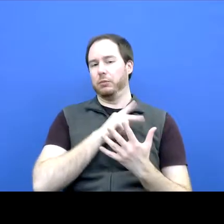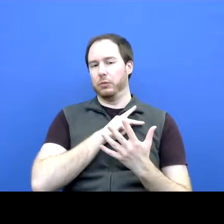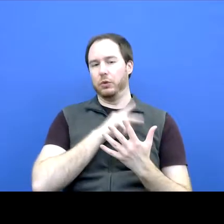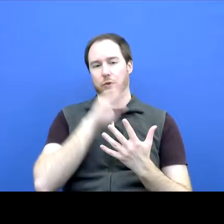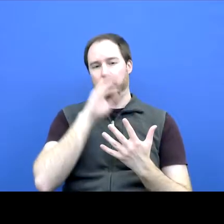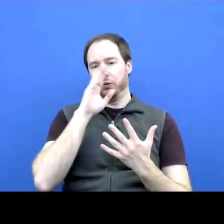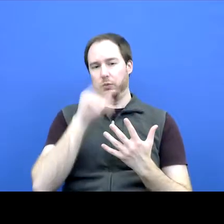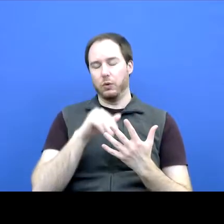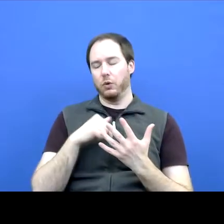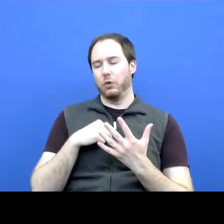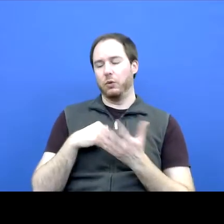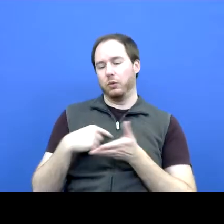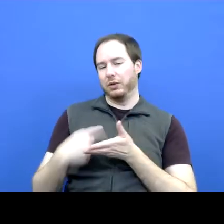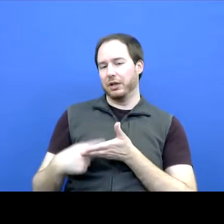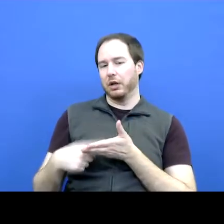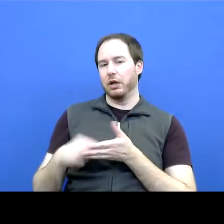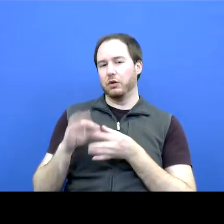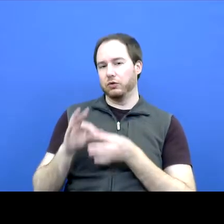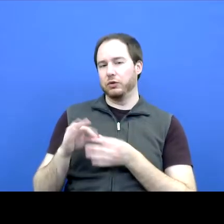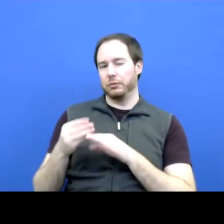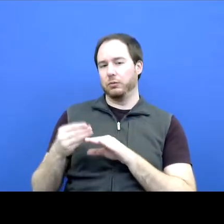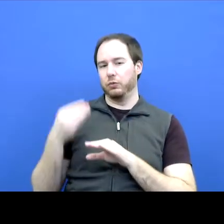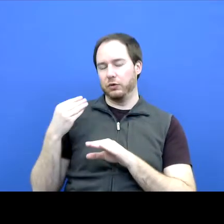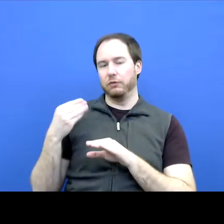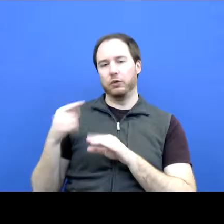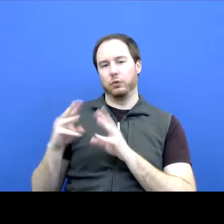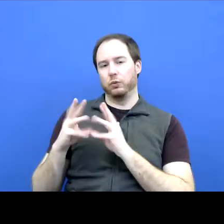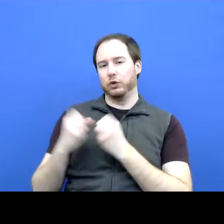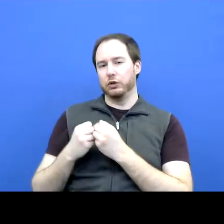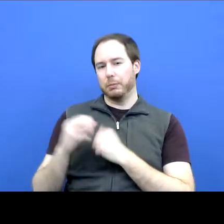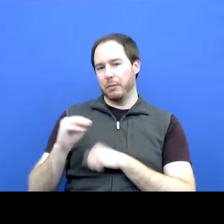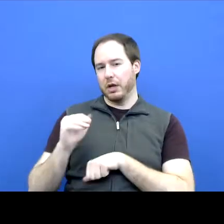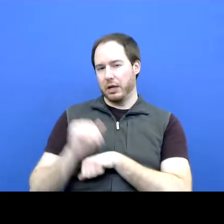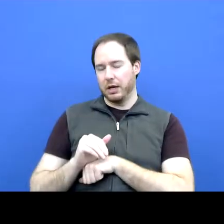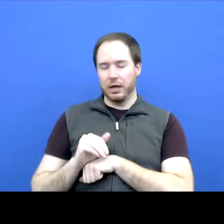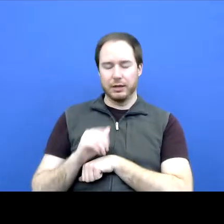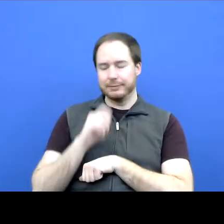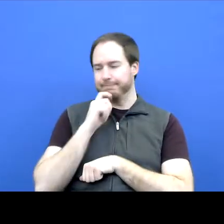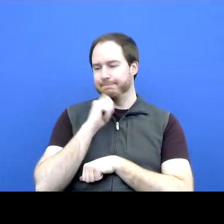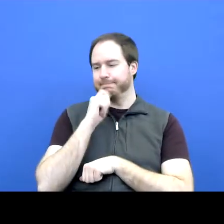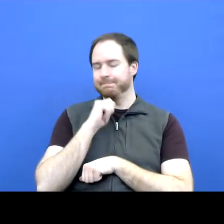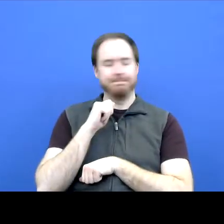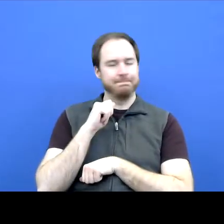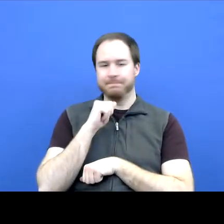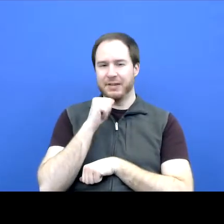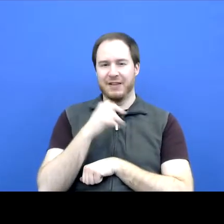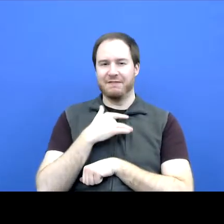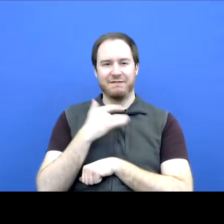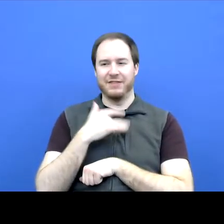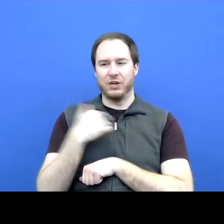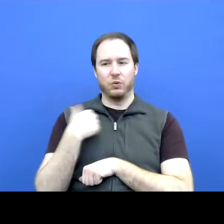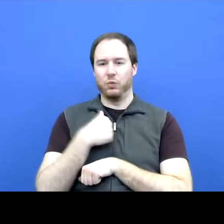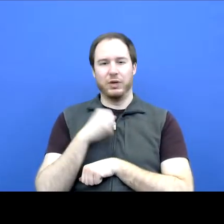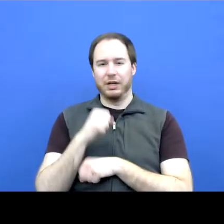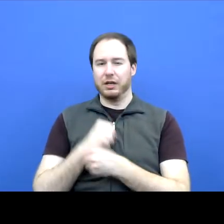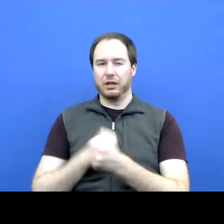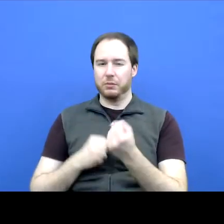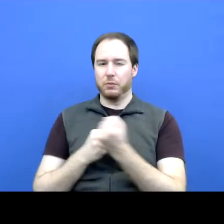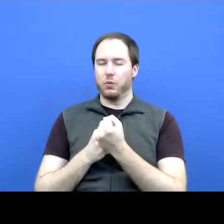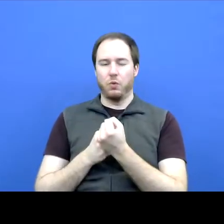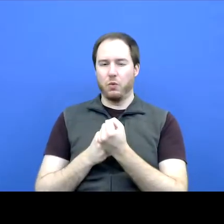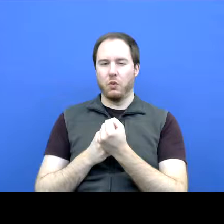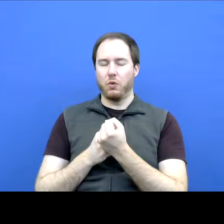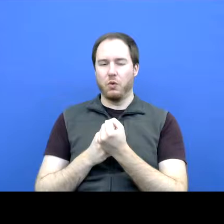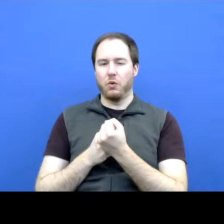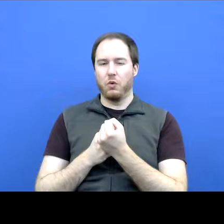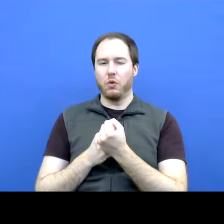the discussion about this previously at the workshop on Monday night, I just don't know that we'd be able to.